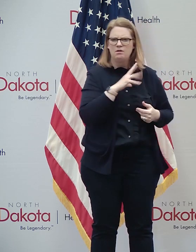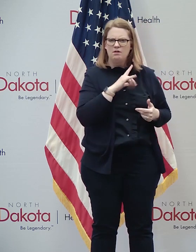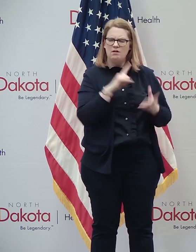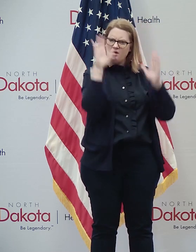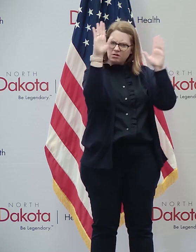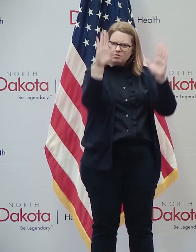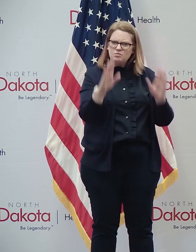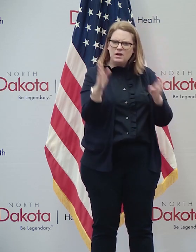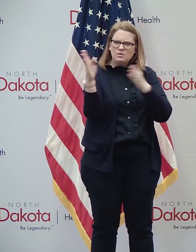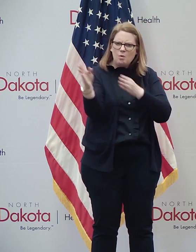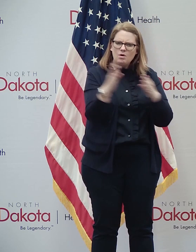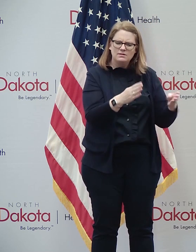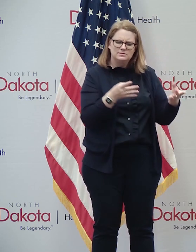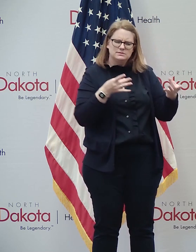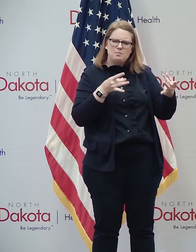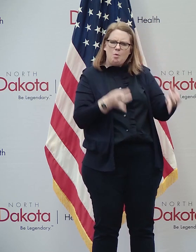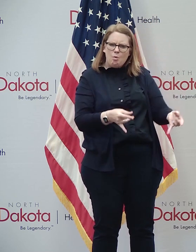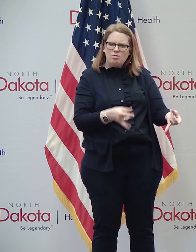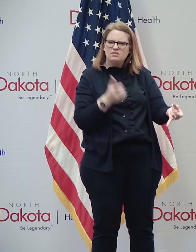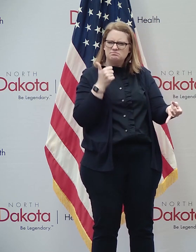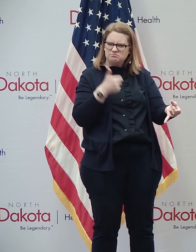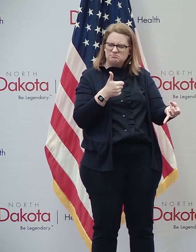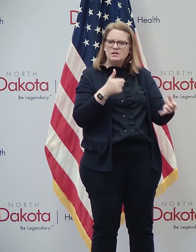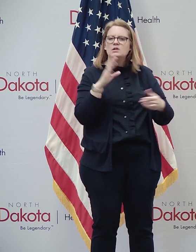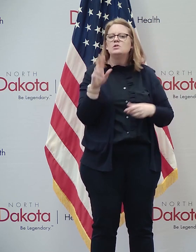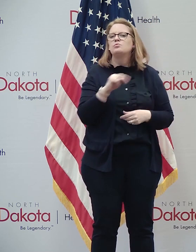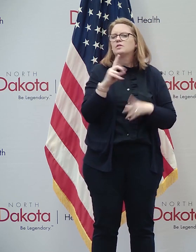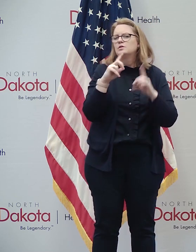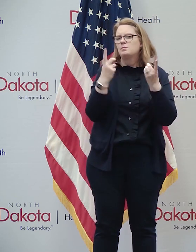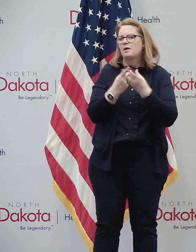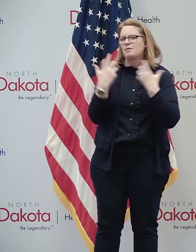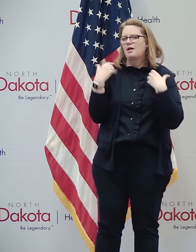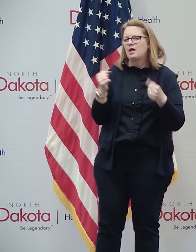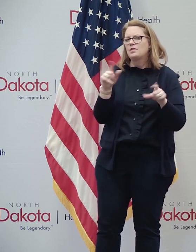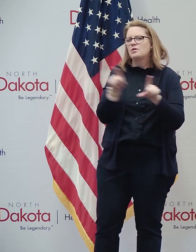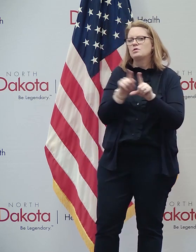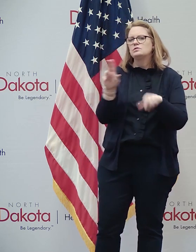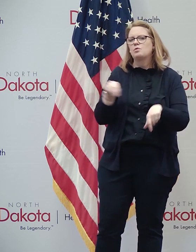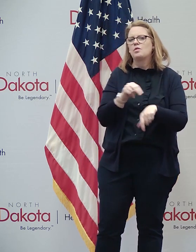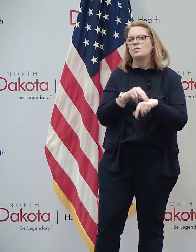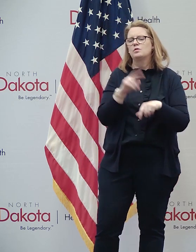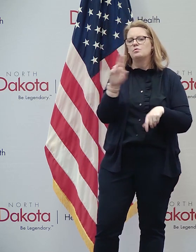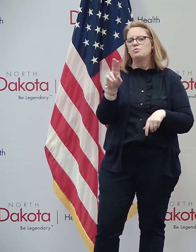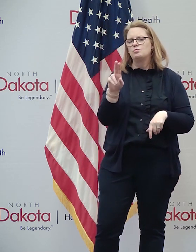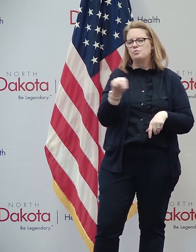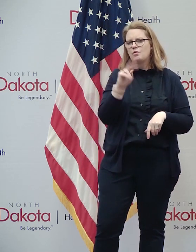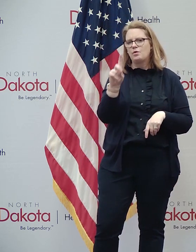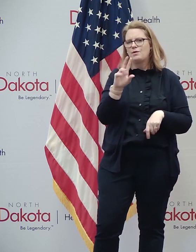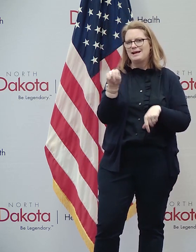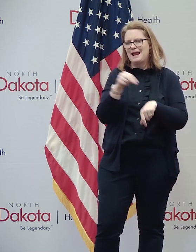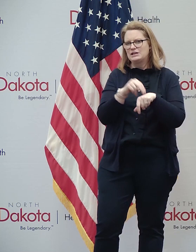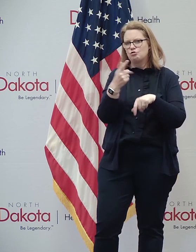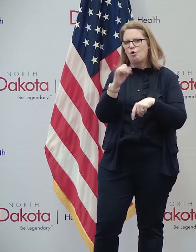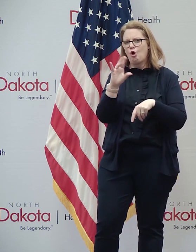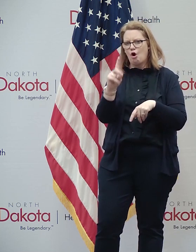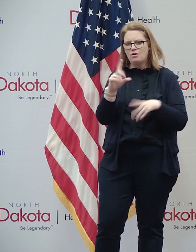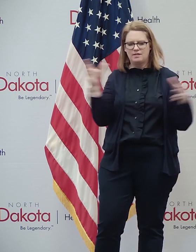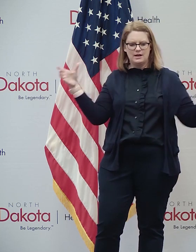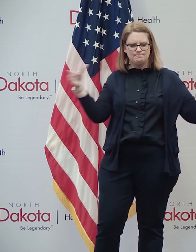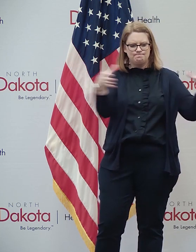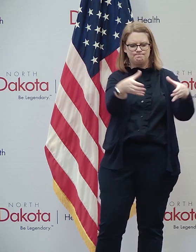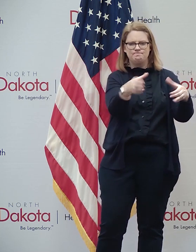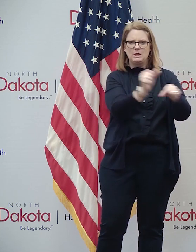well-organized event, went very smoothly. I want to thank the North Dakota Department of Health and North Dakota National Guard and others that were down there to make that